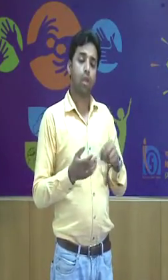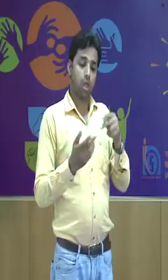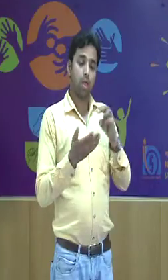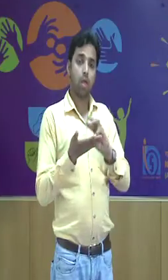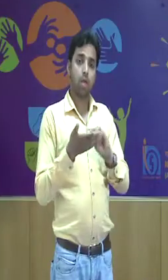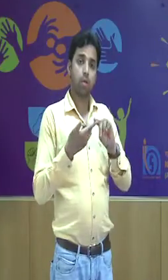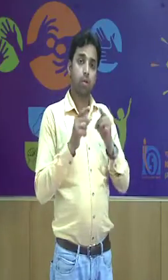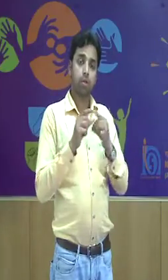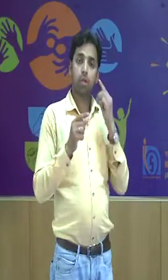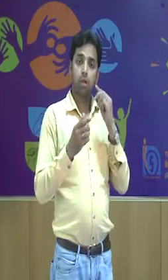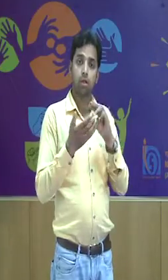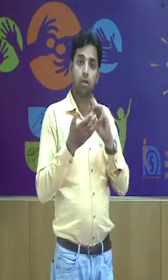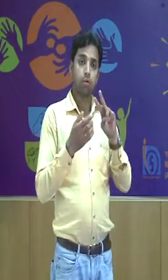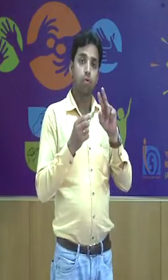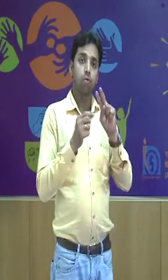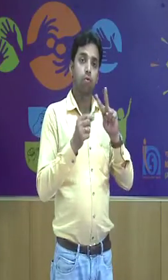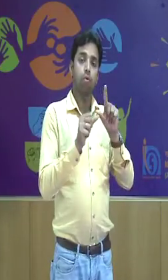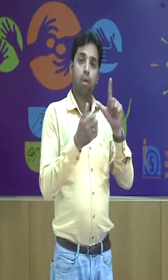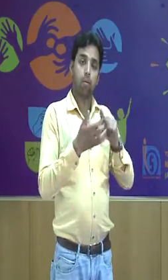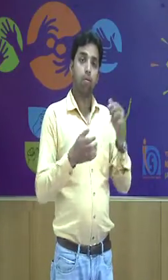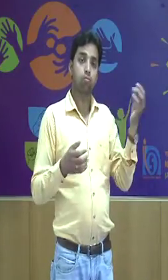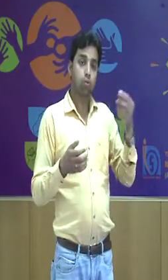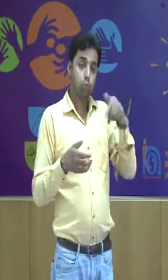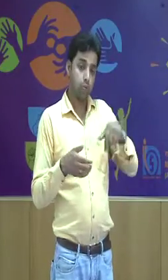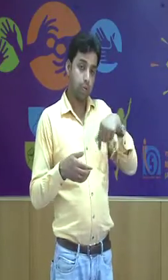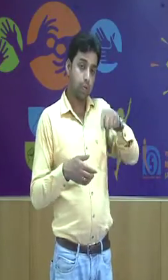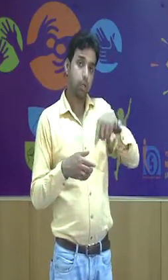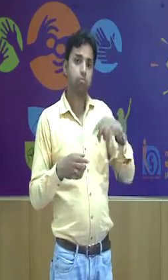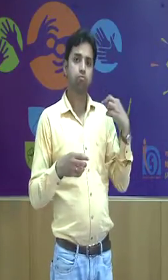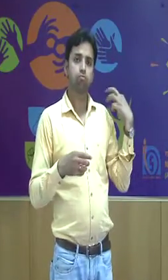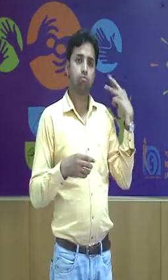medieval time and modern times in India.